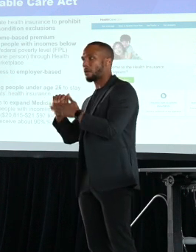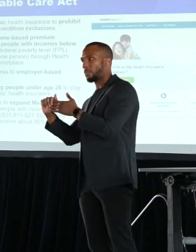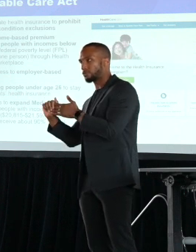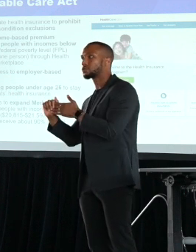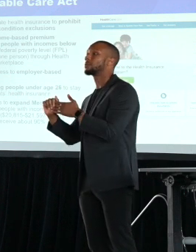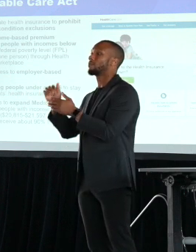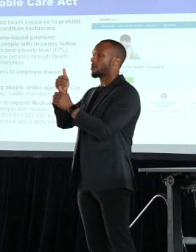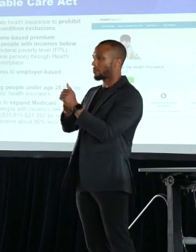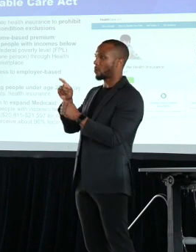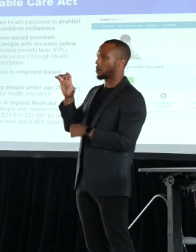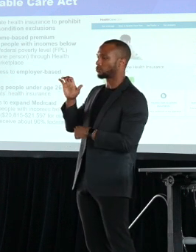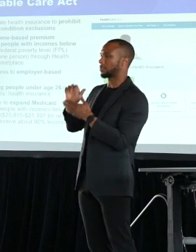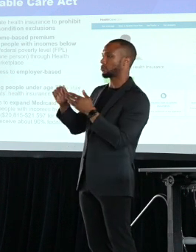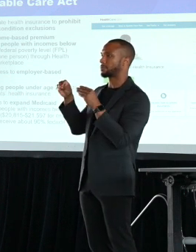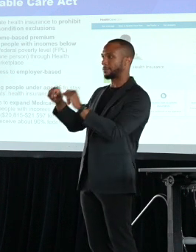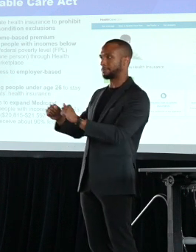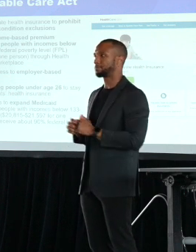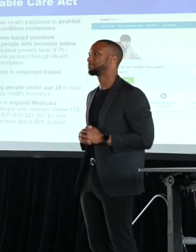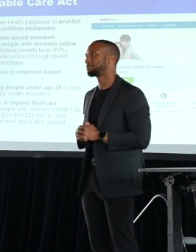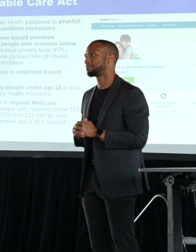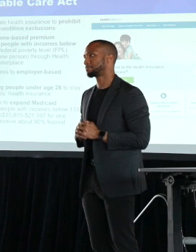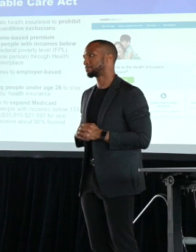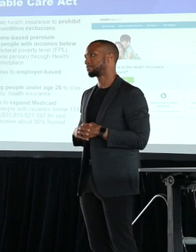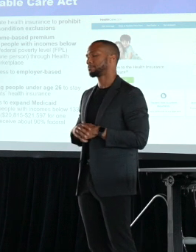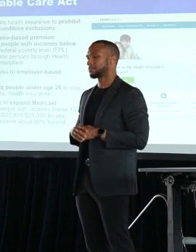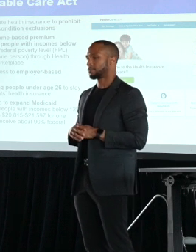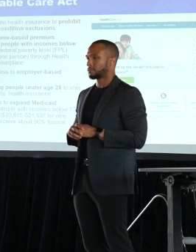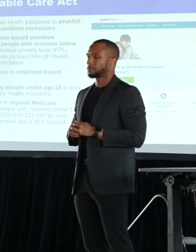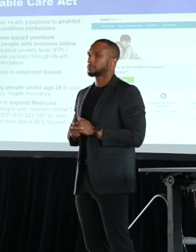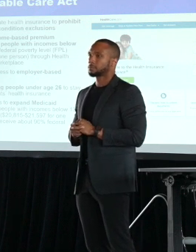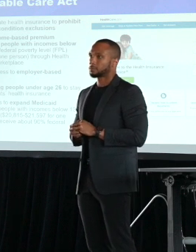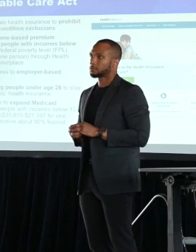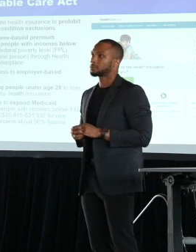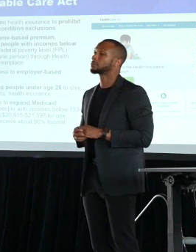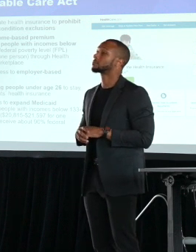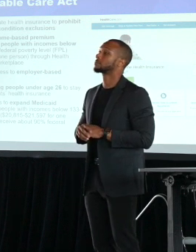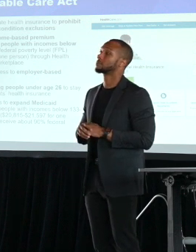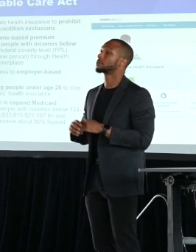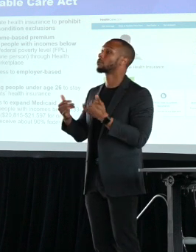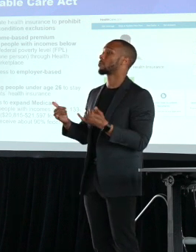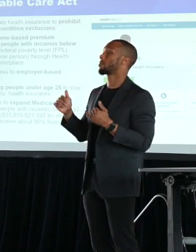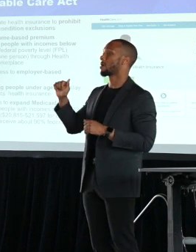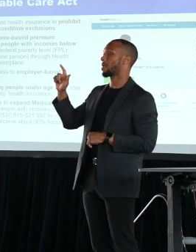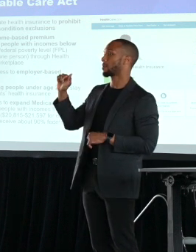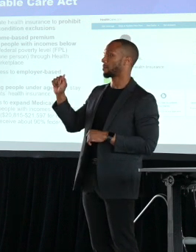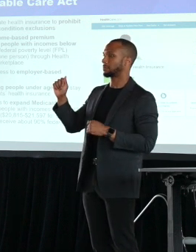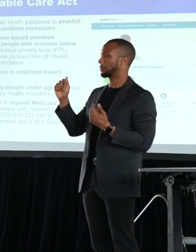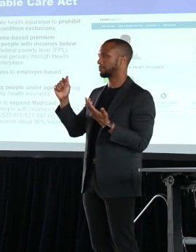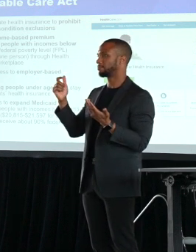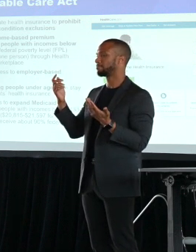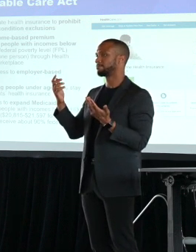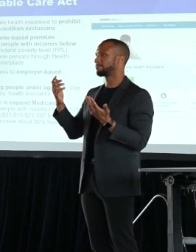expanded Medicaid, so they don't get that 90% for this program, but we'll see what the future will hold.